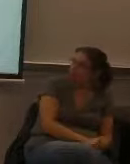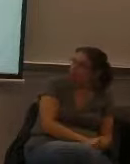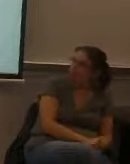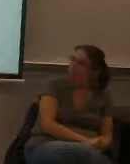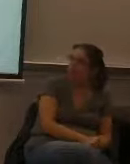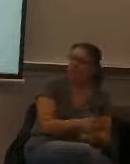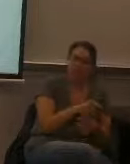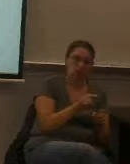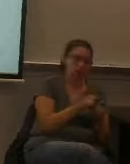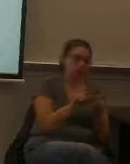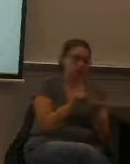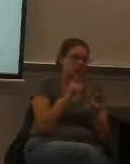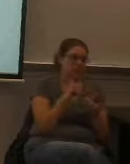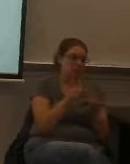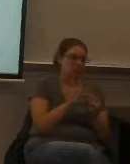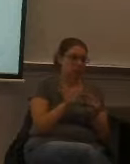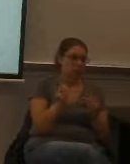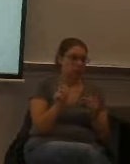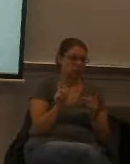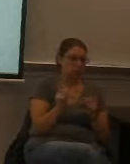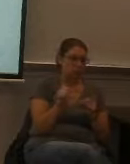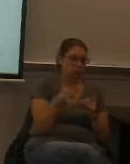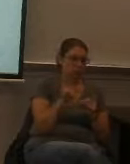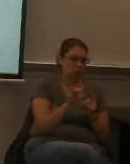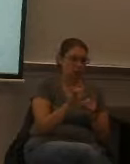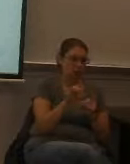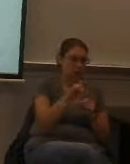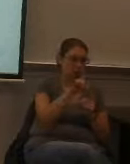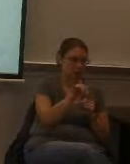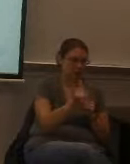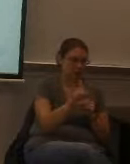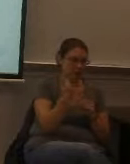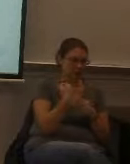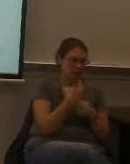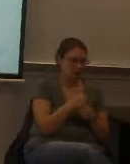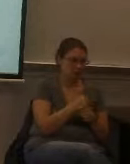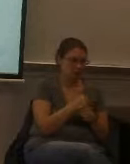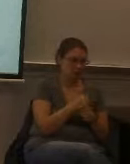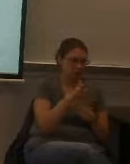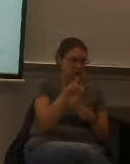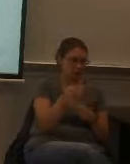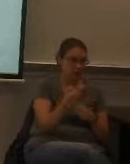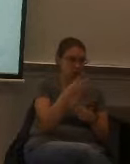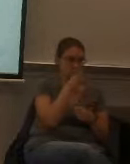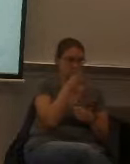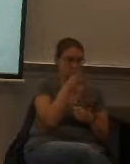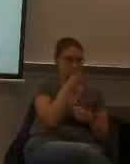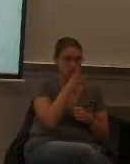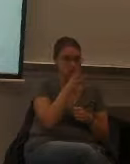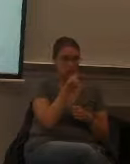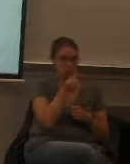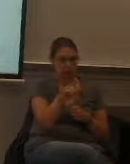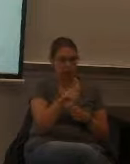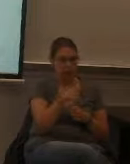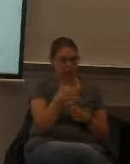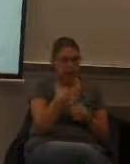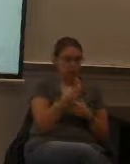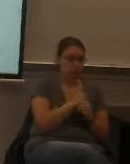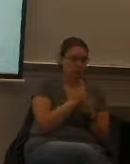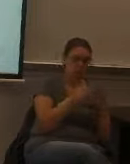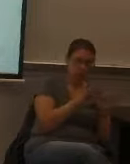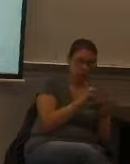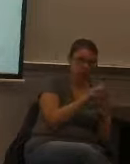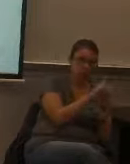It also then is a place where aquatic ecology has formed, freshwater ecology has informed general ecology, so